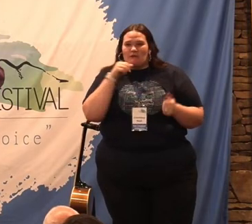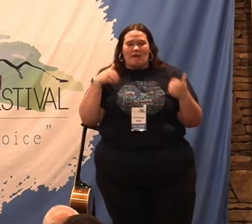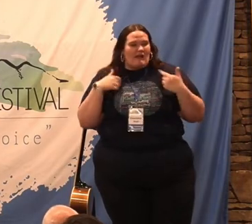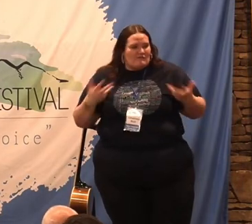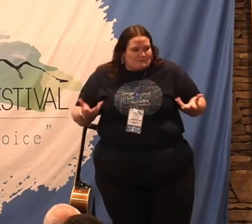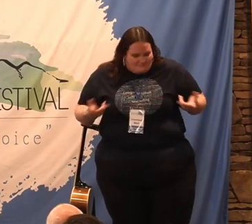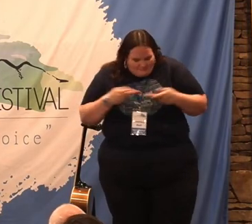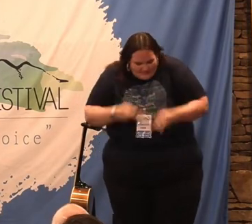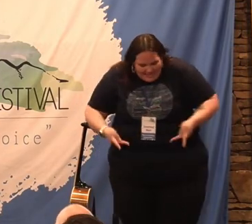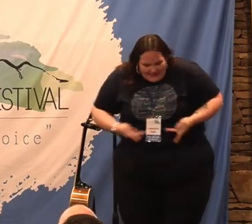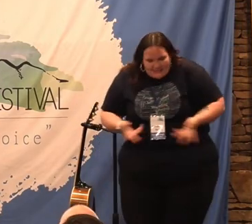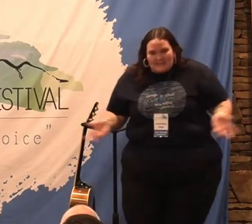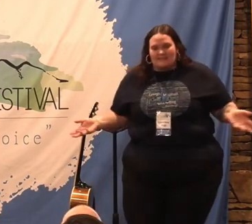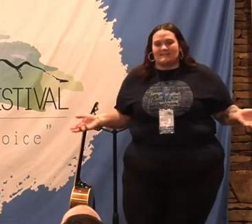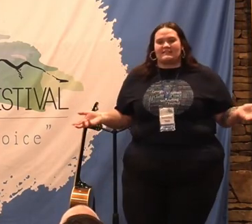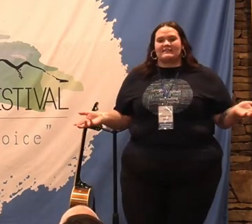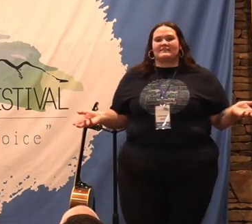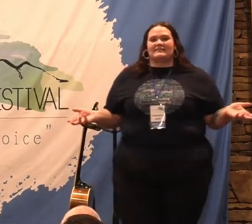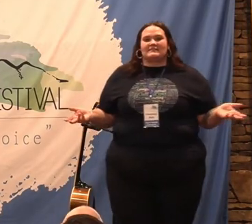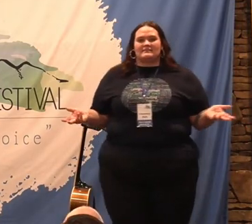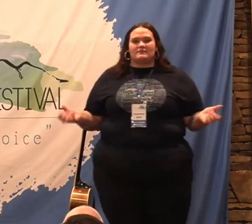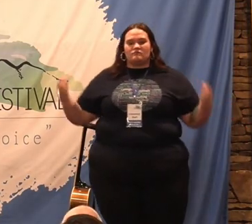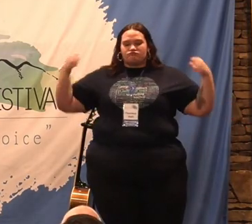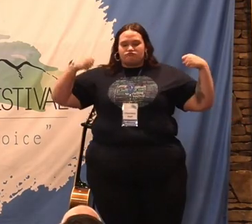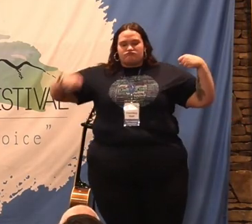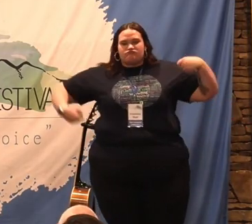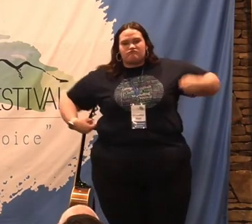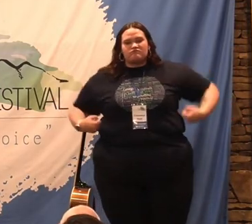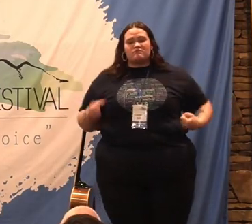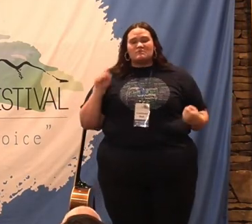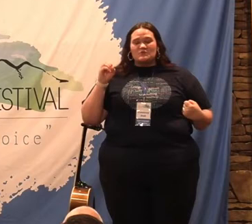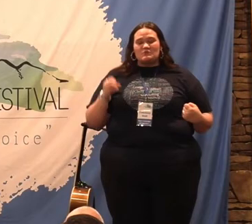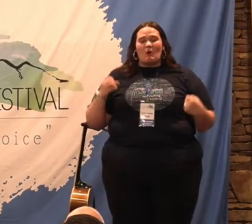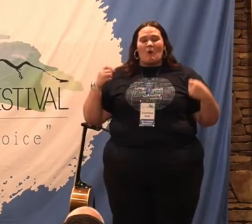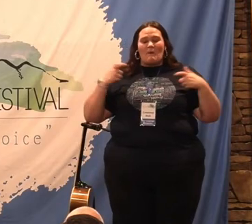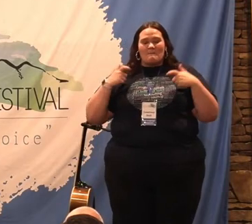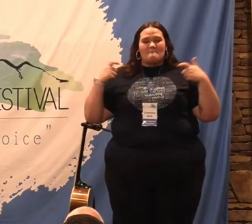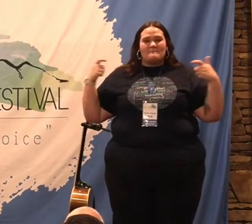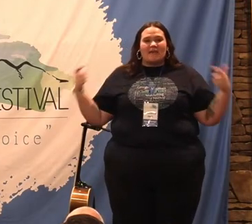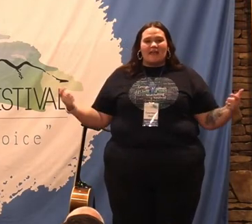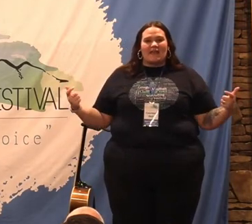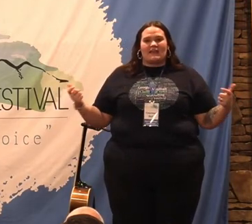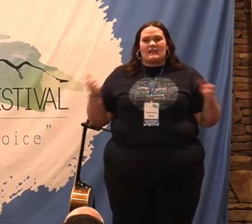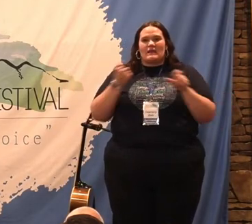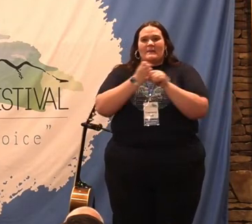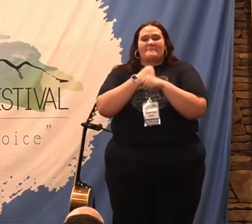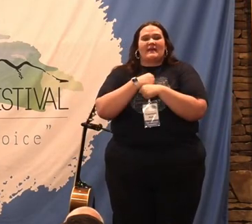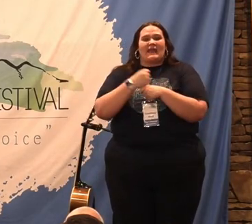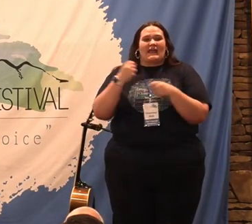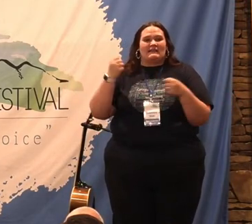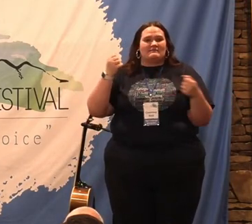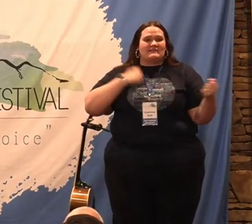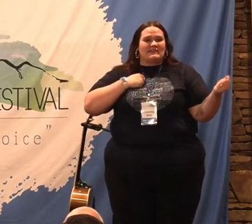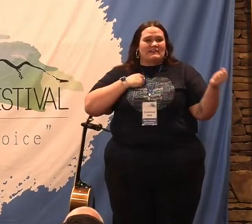places. He was huge. He was so big, he made King Kong